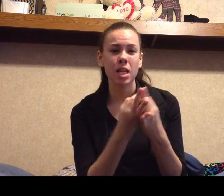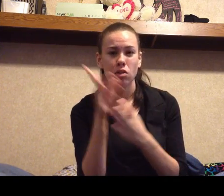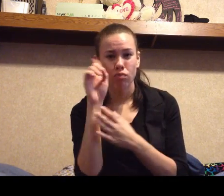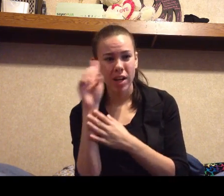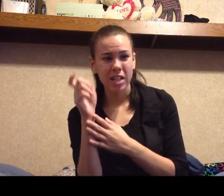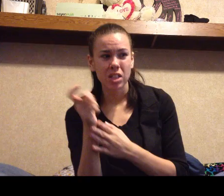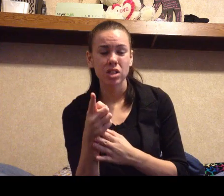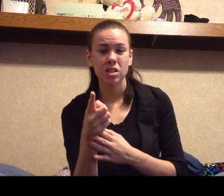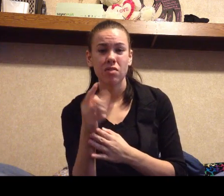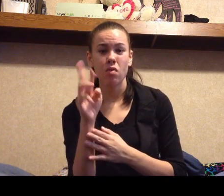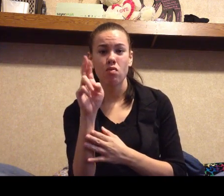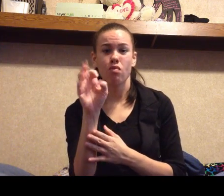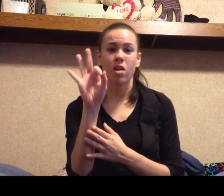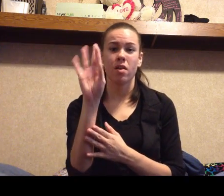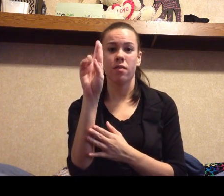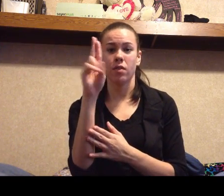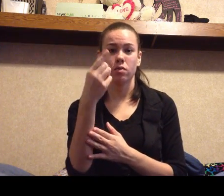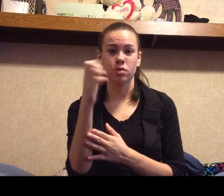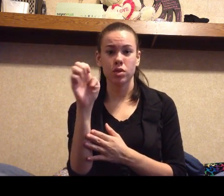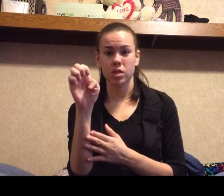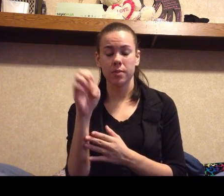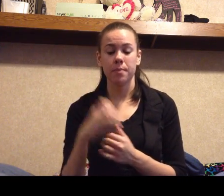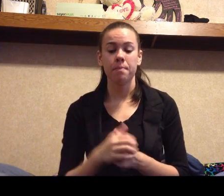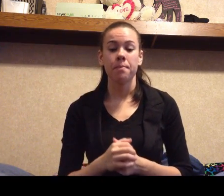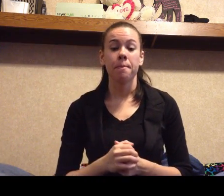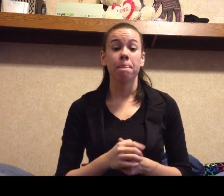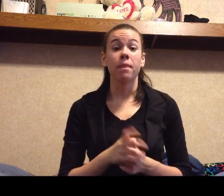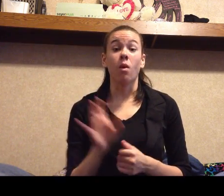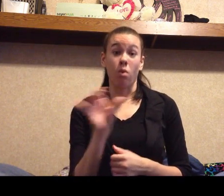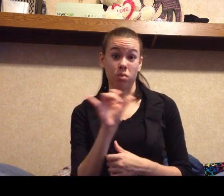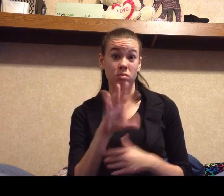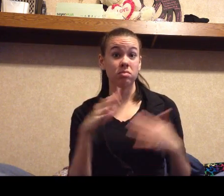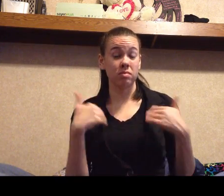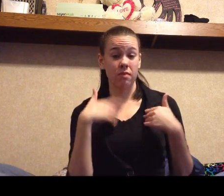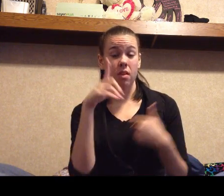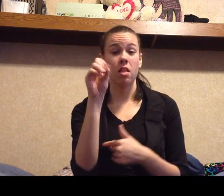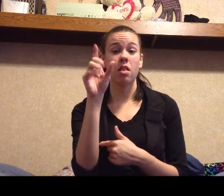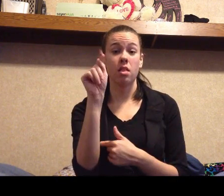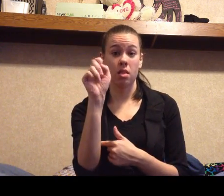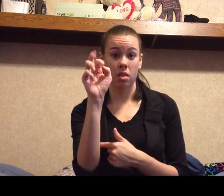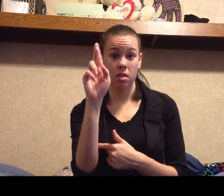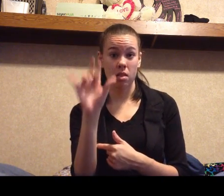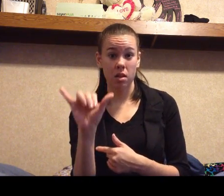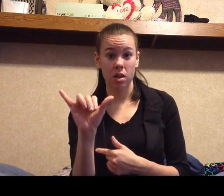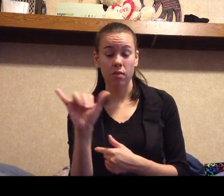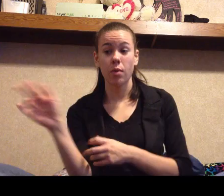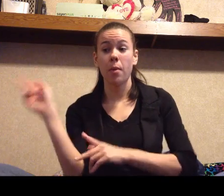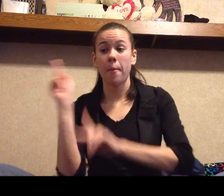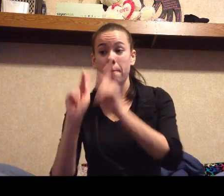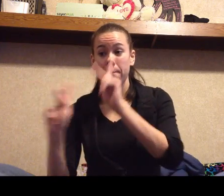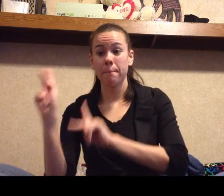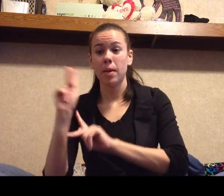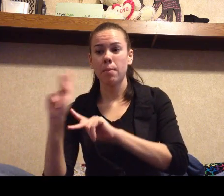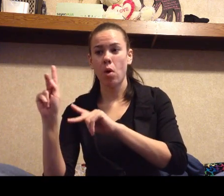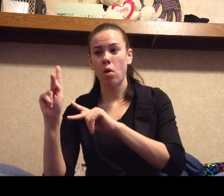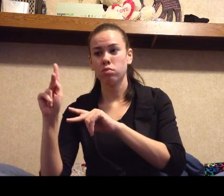refugees. Also, there is a lottery for people who come from countries with low rates of immigration to the United